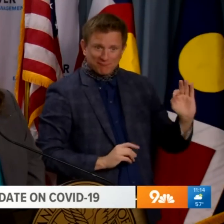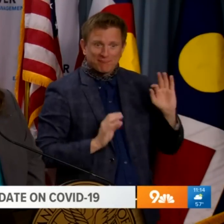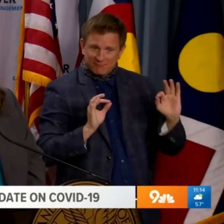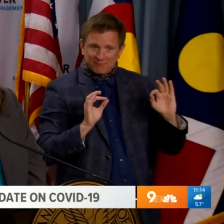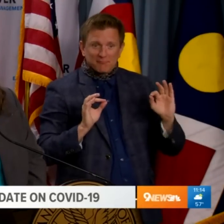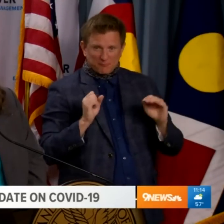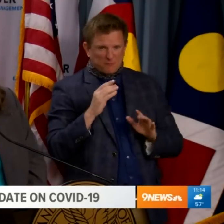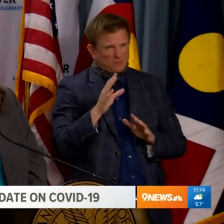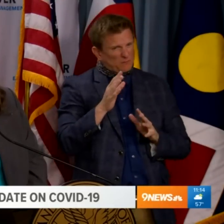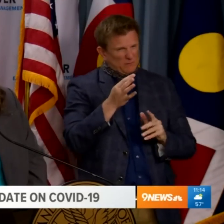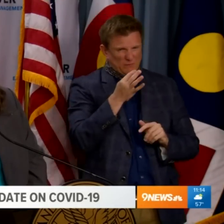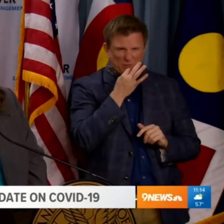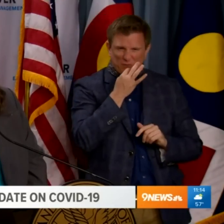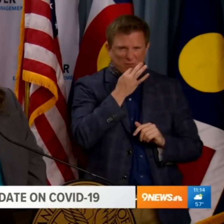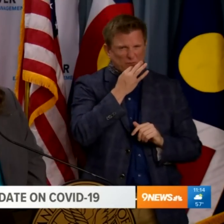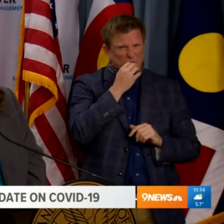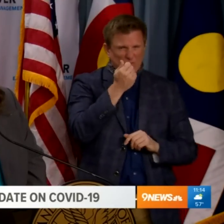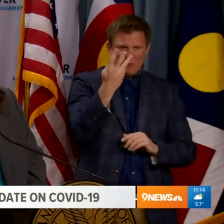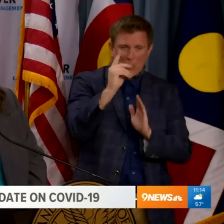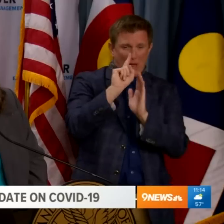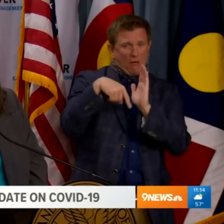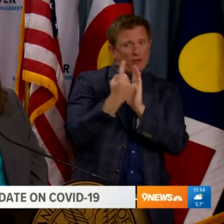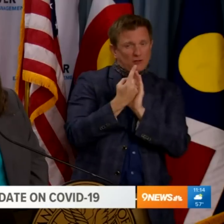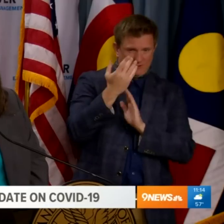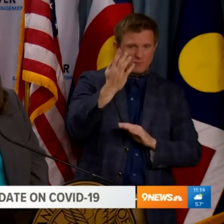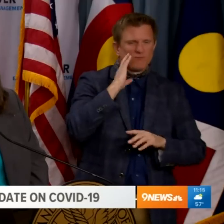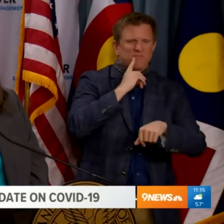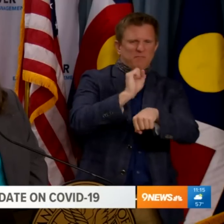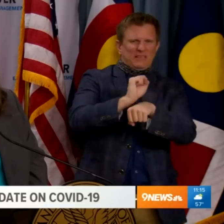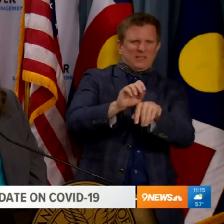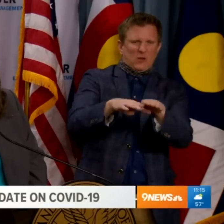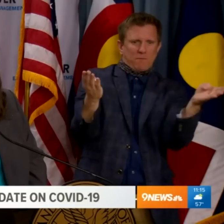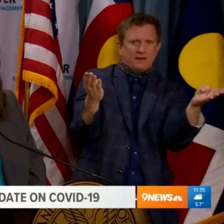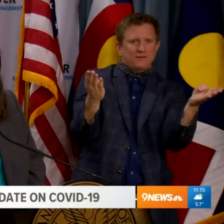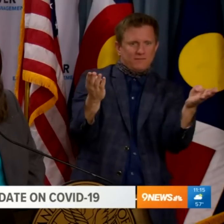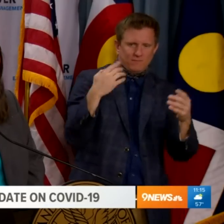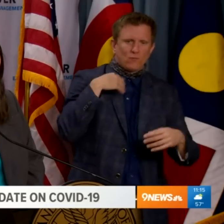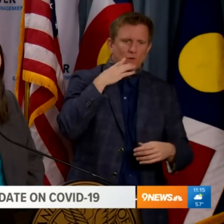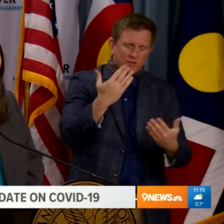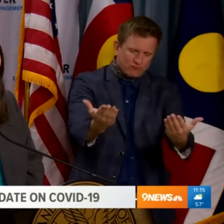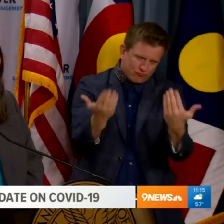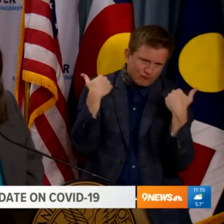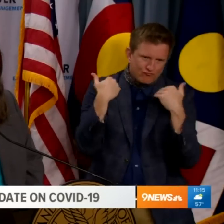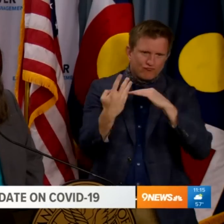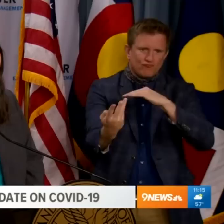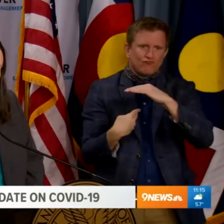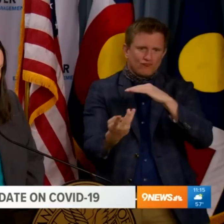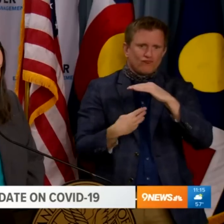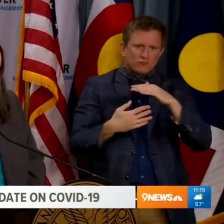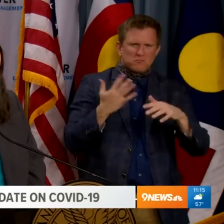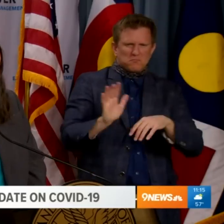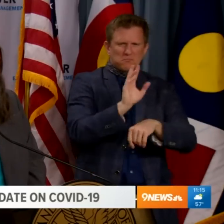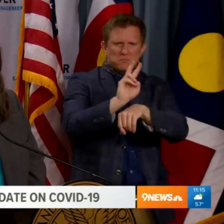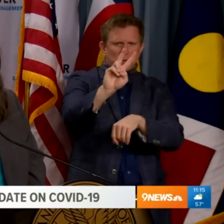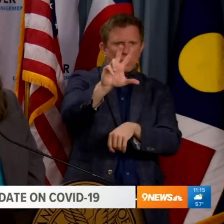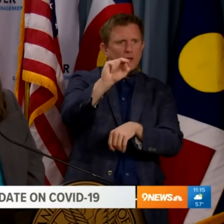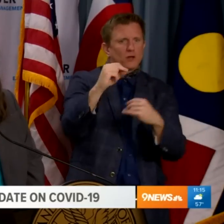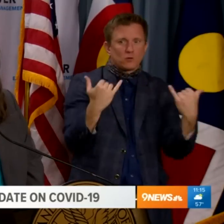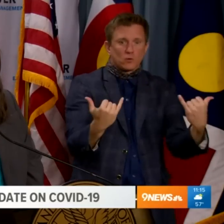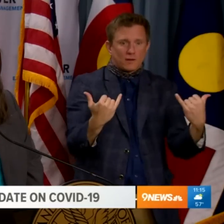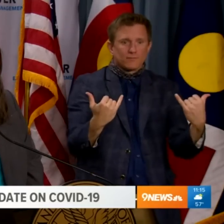delay in the opening of the Women's Auxiliary Shelter. We wanted to ensure a solid start to what is already a complex logistical